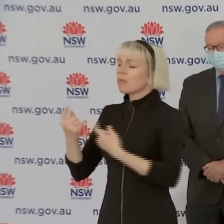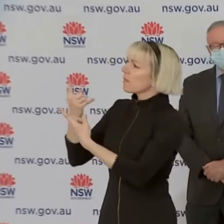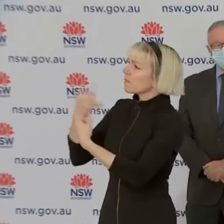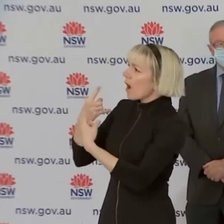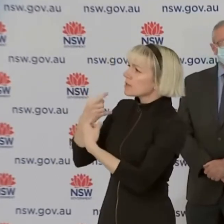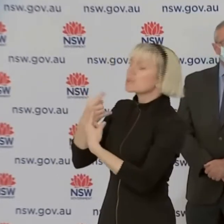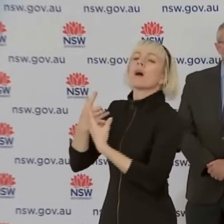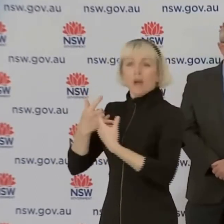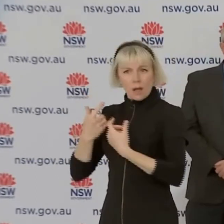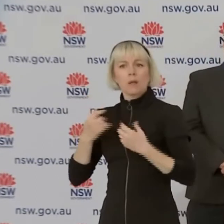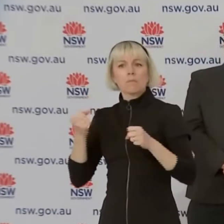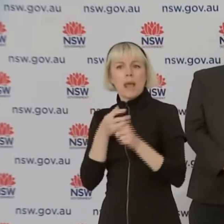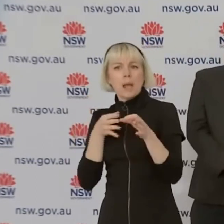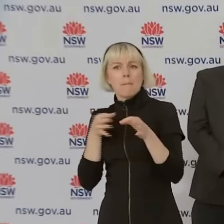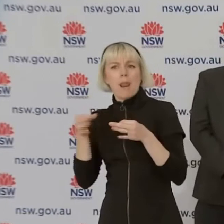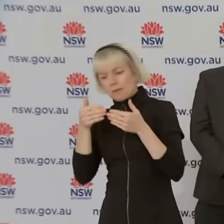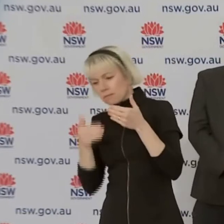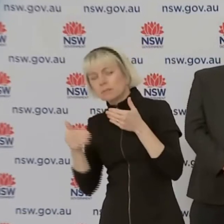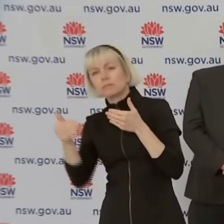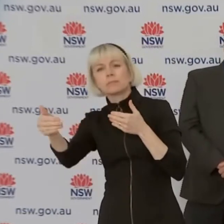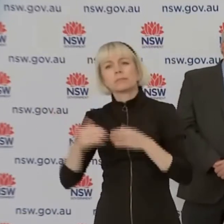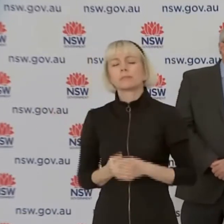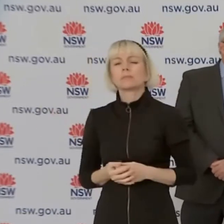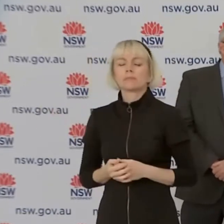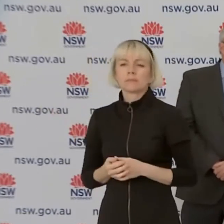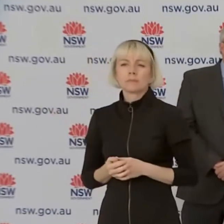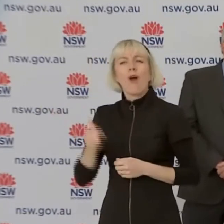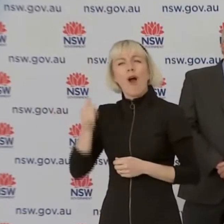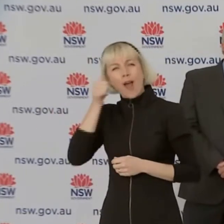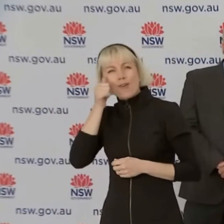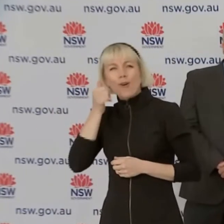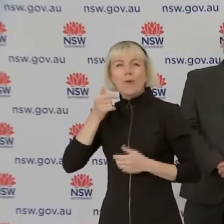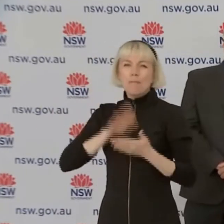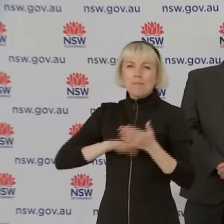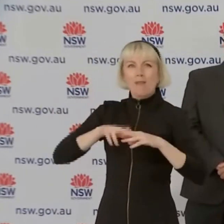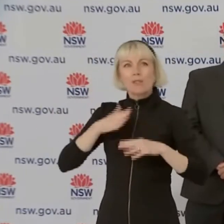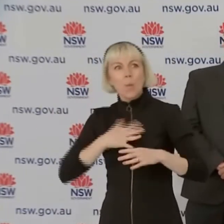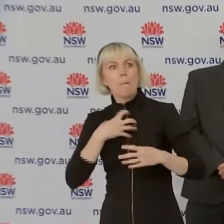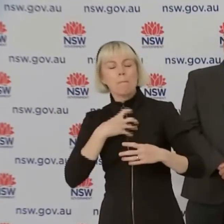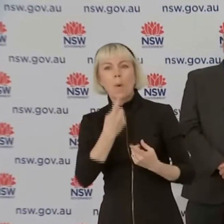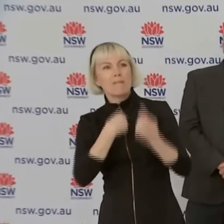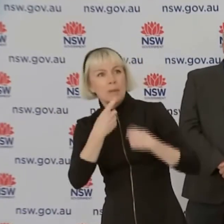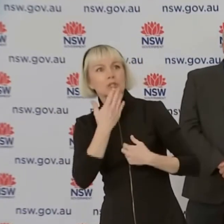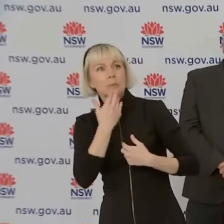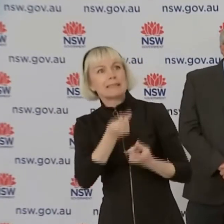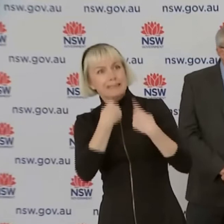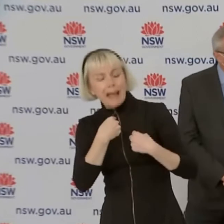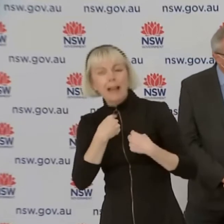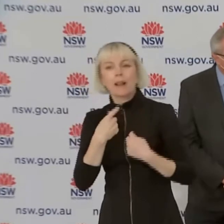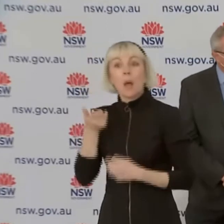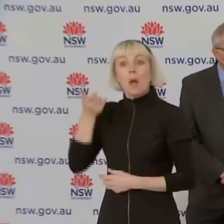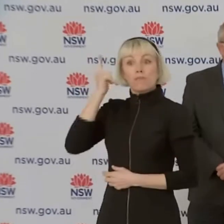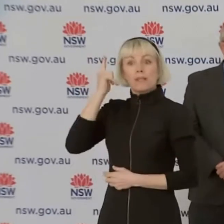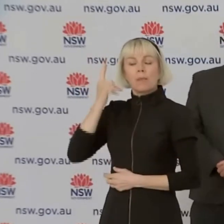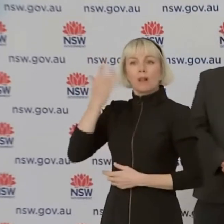hear, obviously, all the time, principals and parents would like as much information as possible. So clearly we know what the virus is